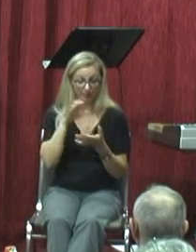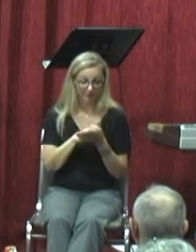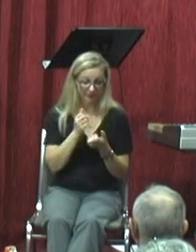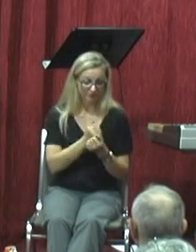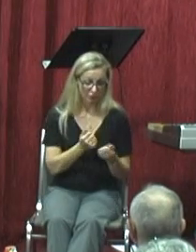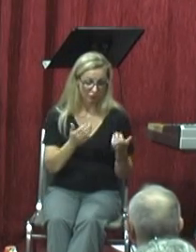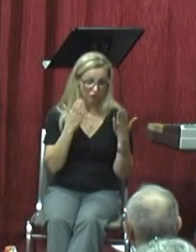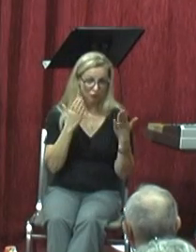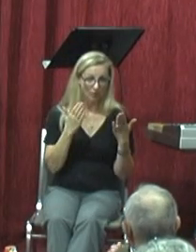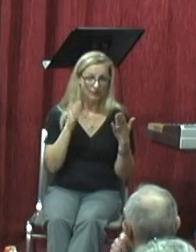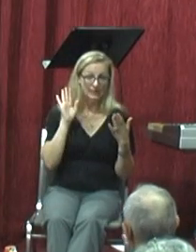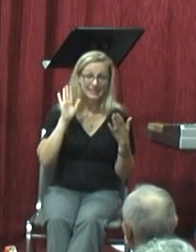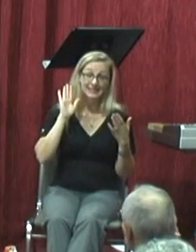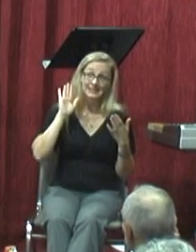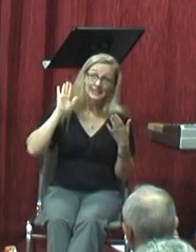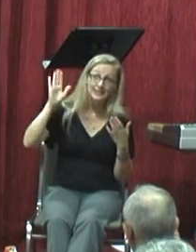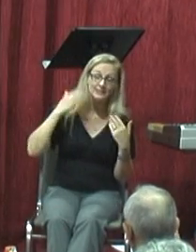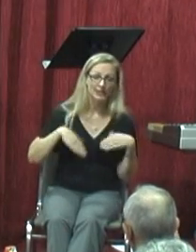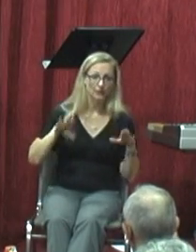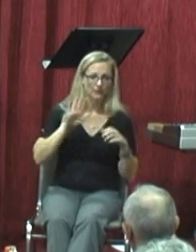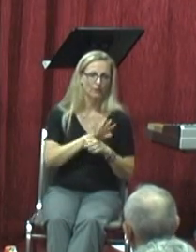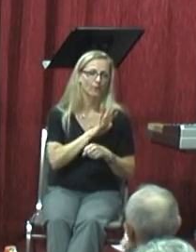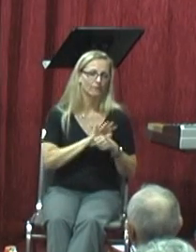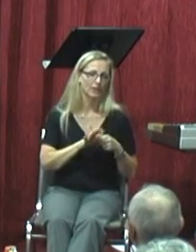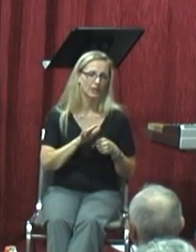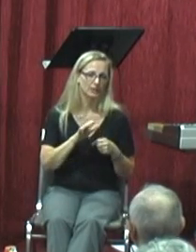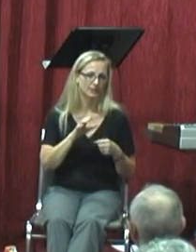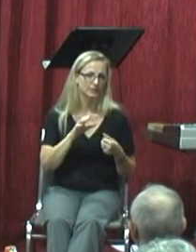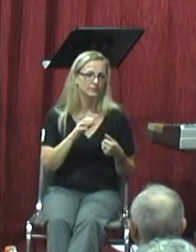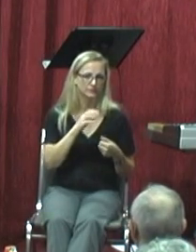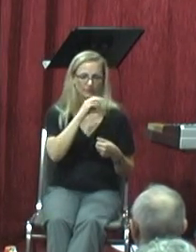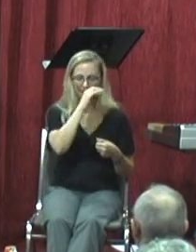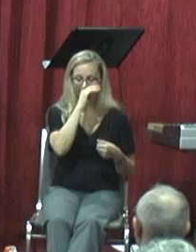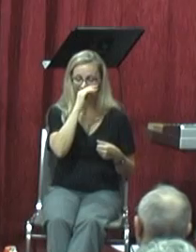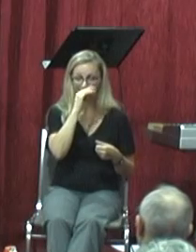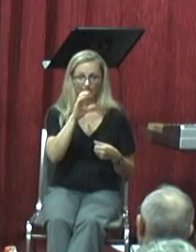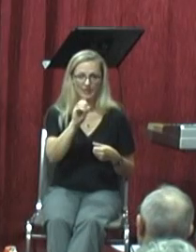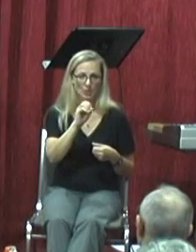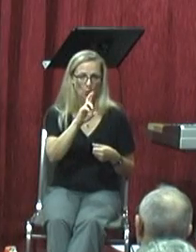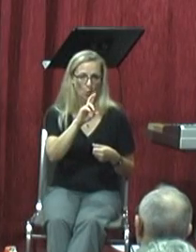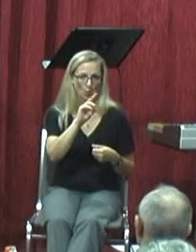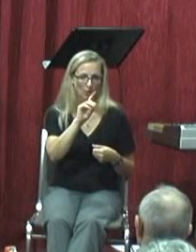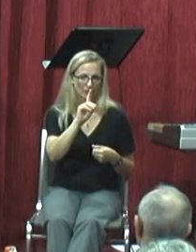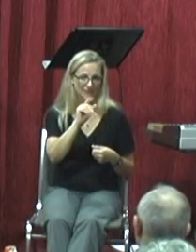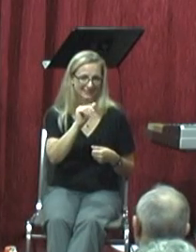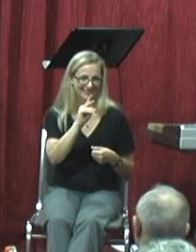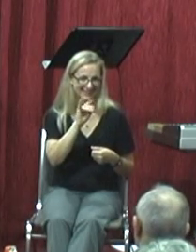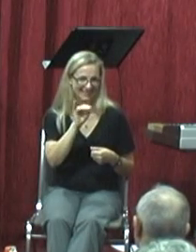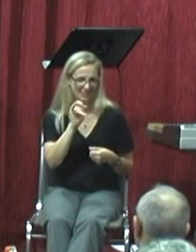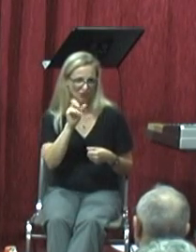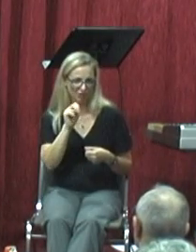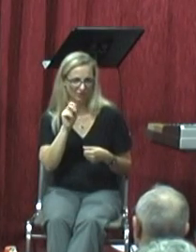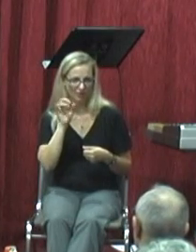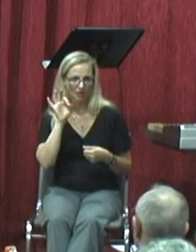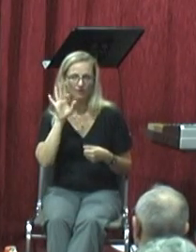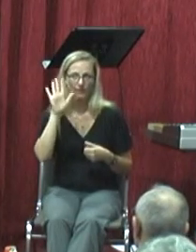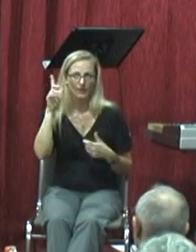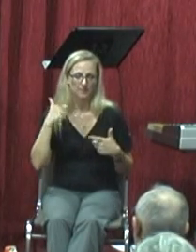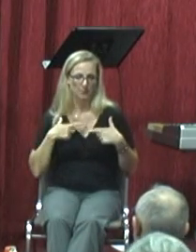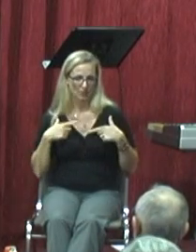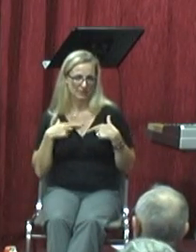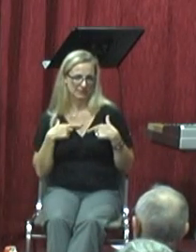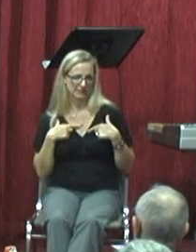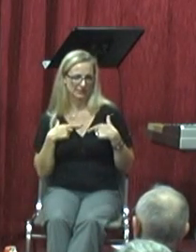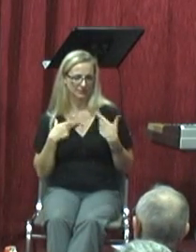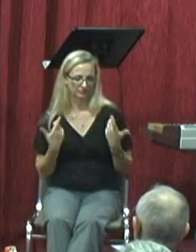Yeshua's sacrifice fulfilled the ordination of his Kohanim. Otherwise, how could we be his Kohanim? But